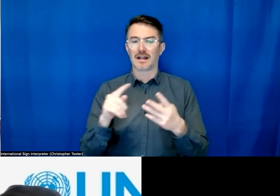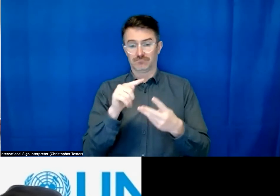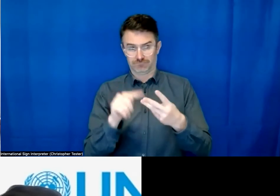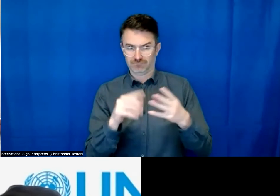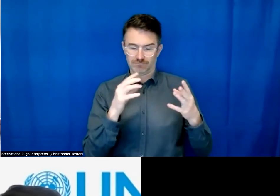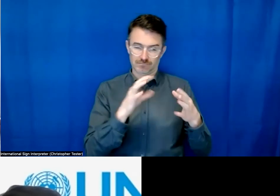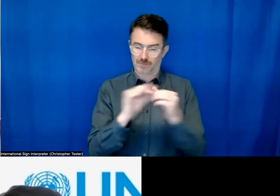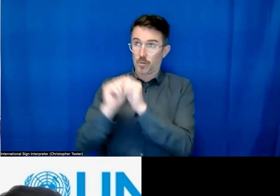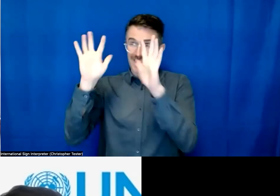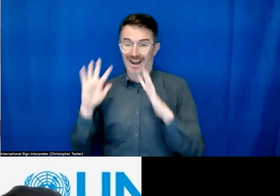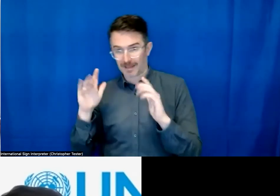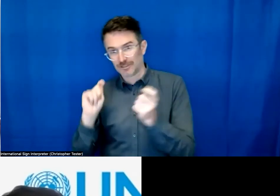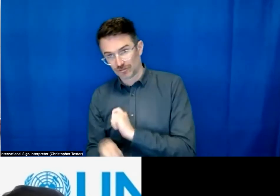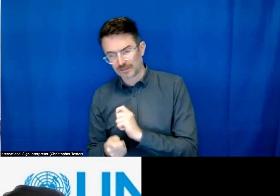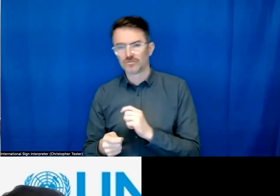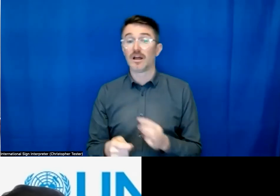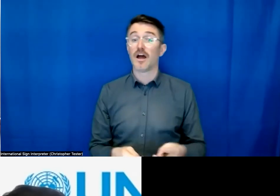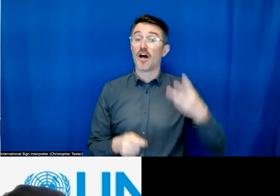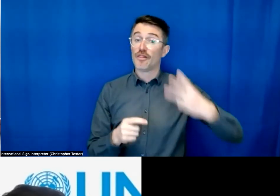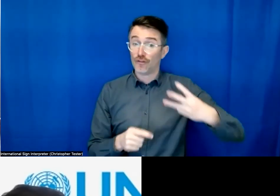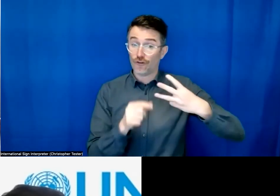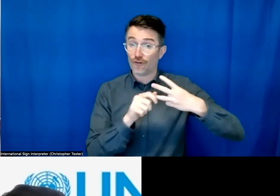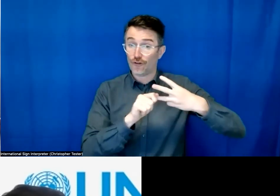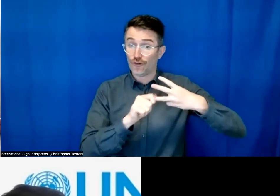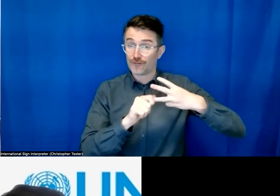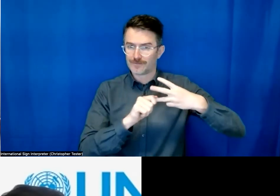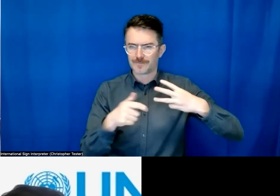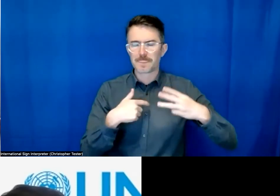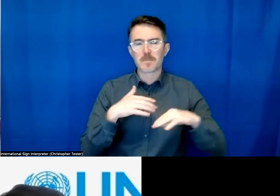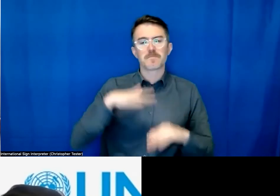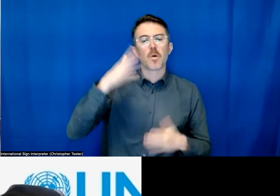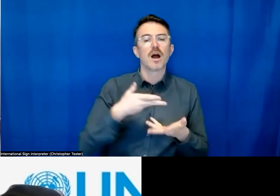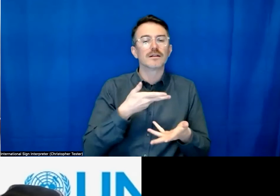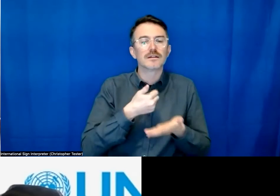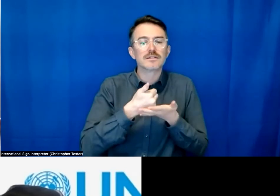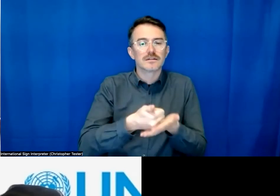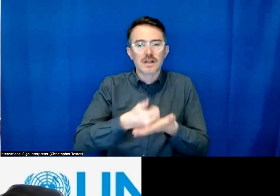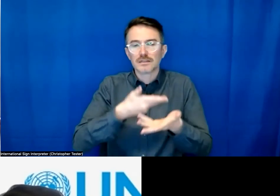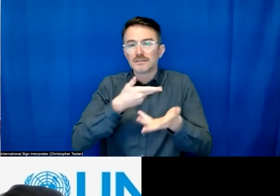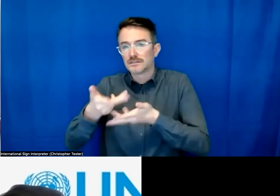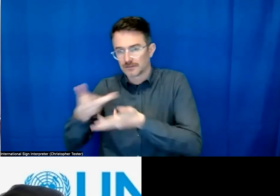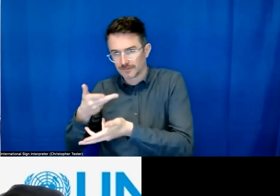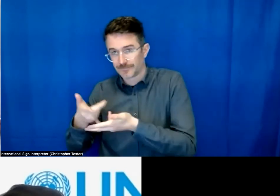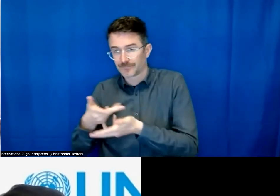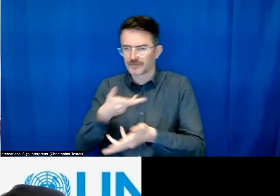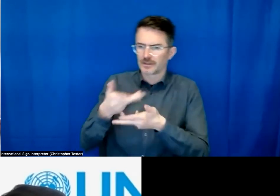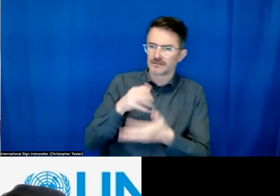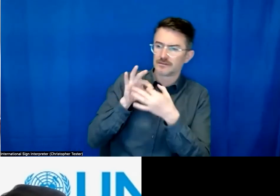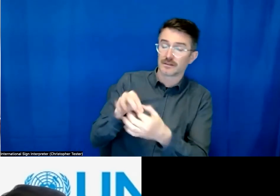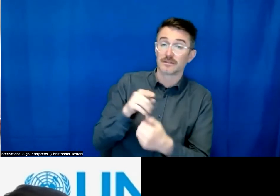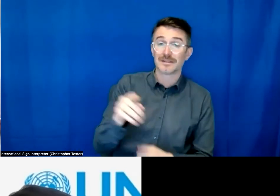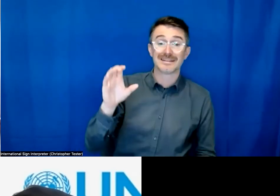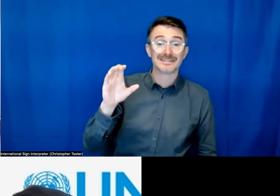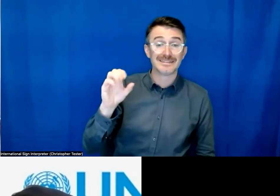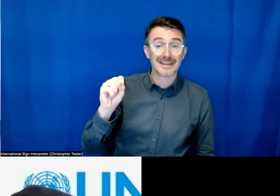And consulting means also understanding the challenges they're facing. It is impossible for a UN entity to